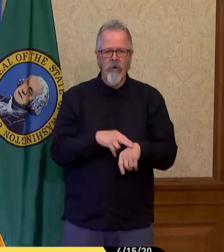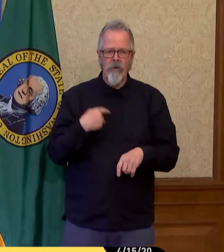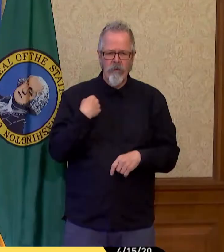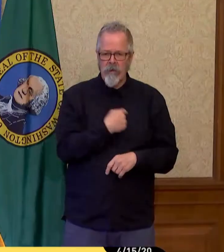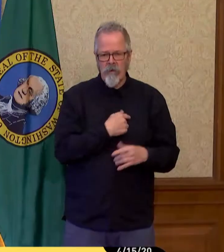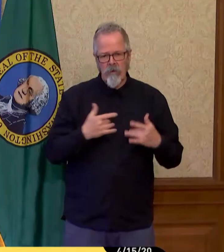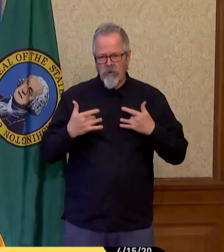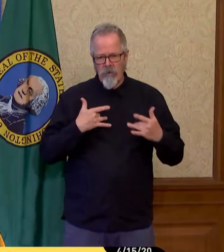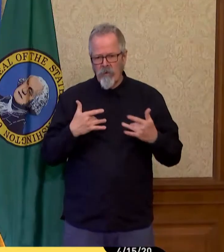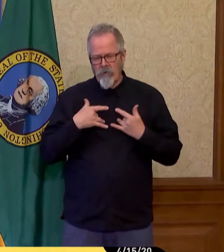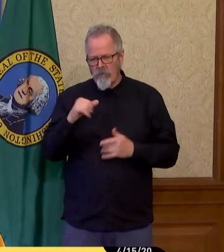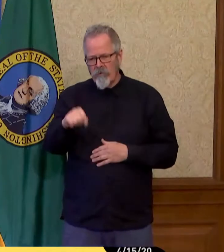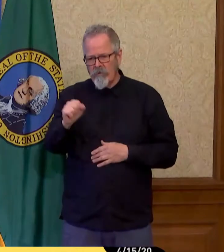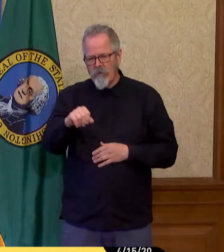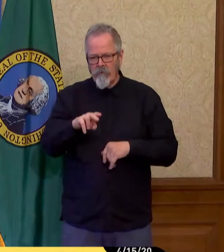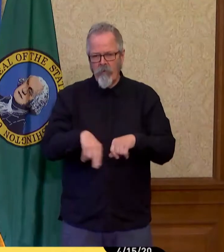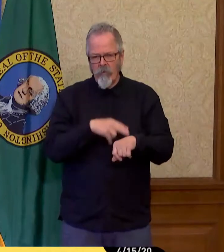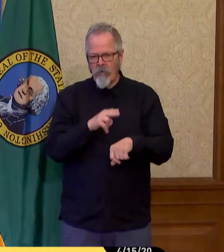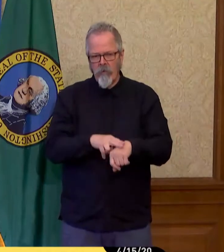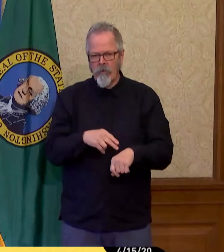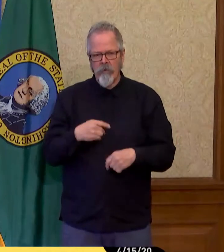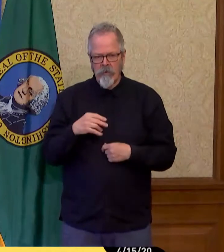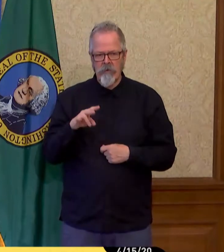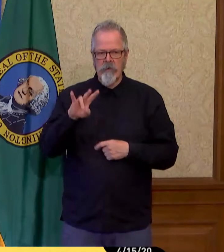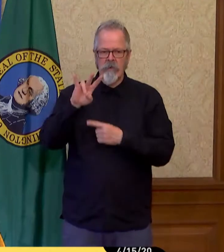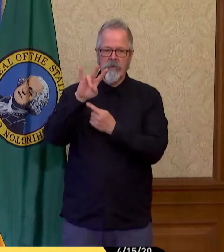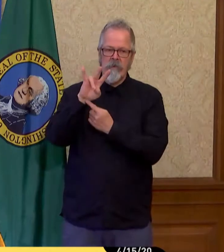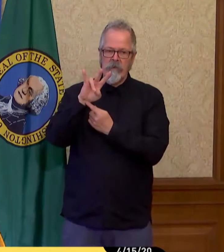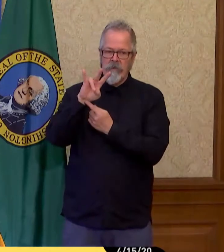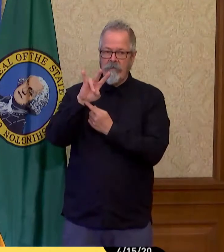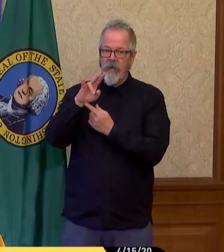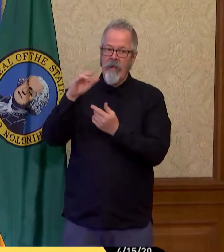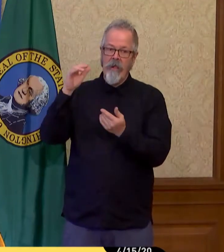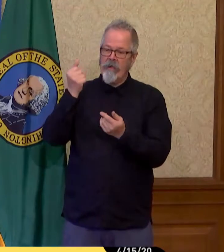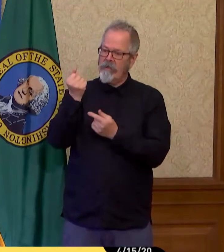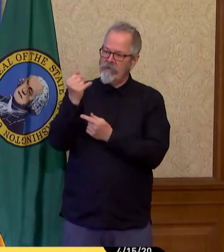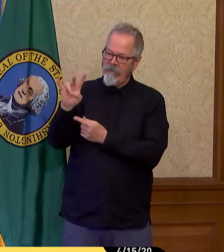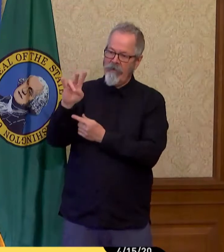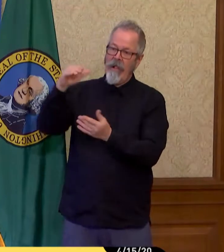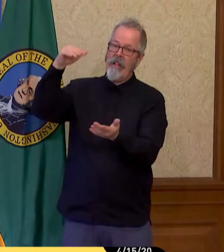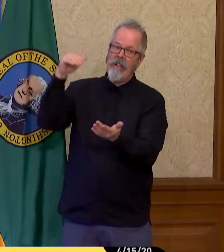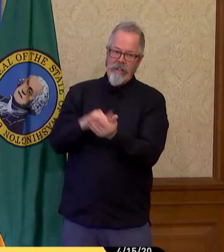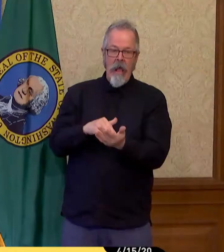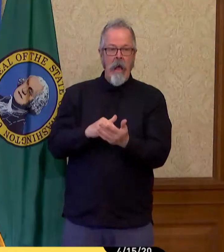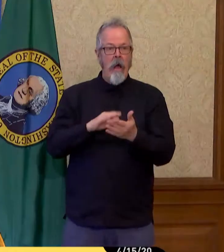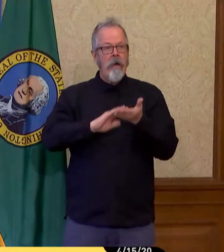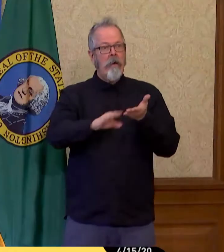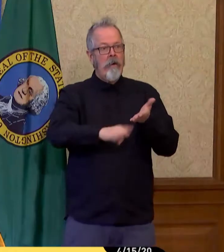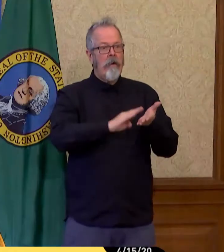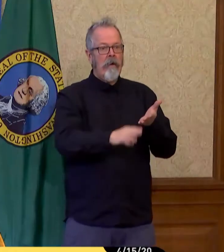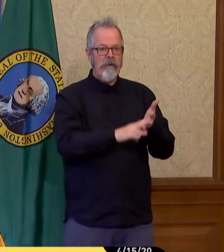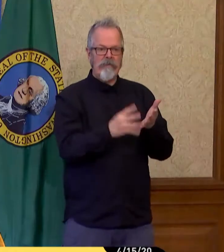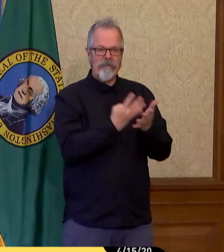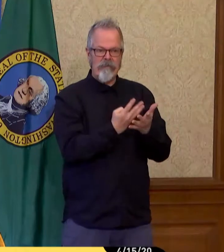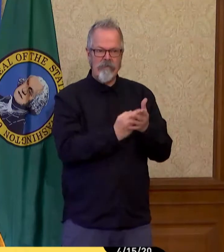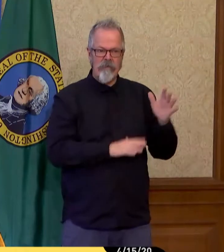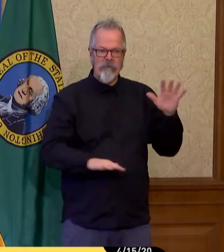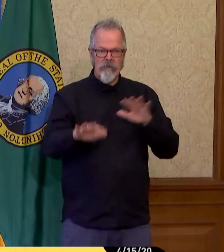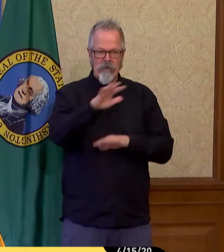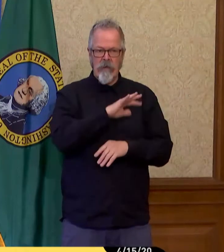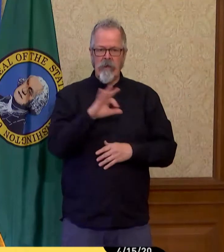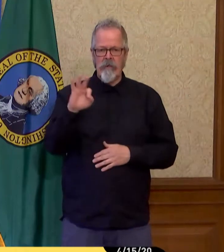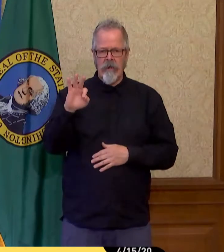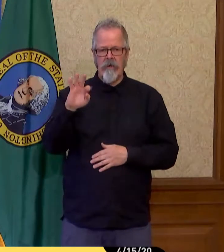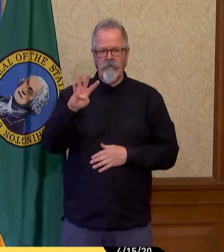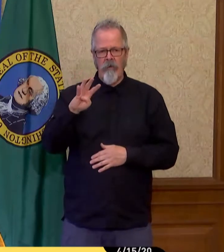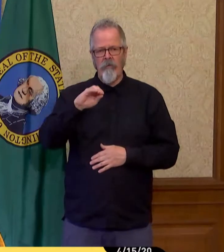could be involved in future criminality. There's no question that that risk exists. But we do have a court order that has ordered the governor to